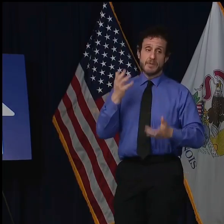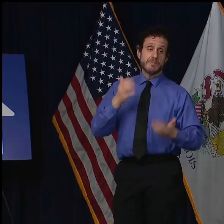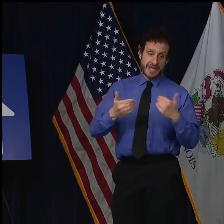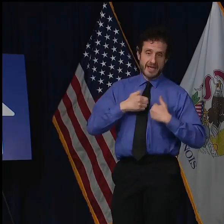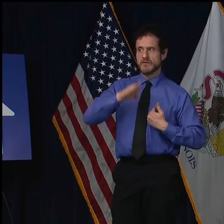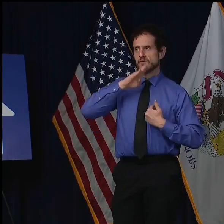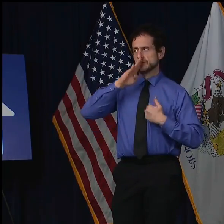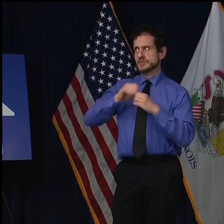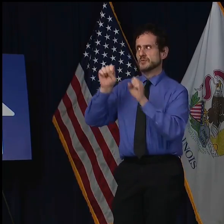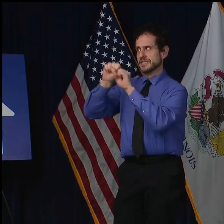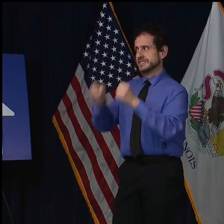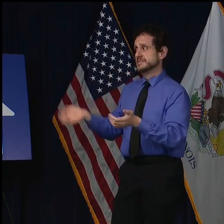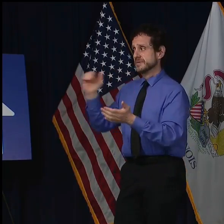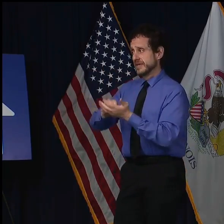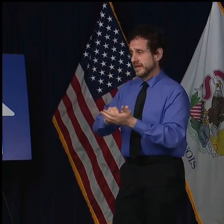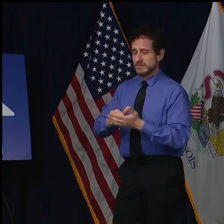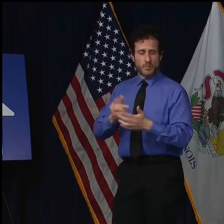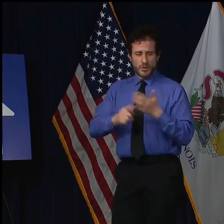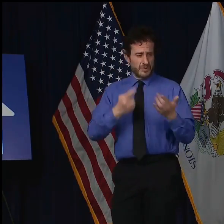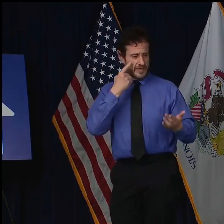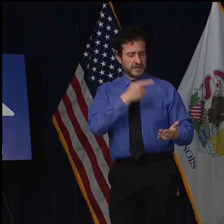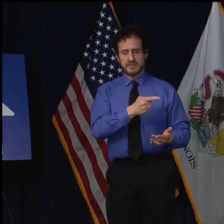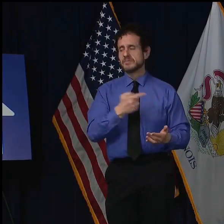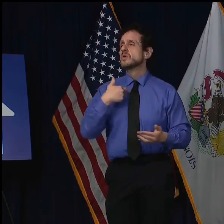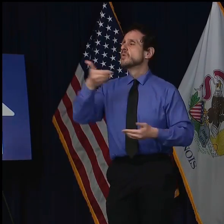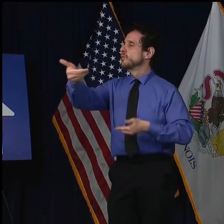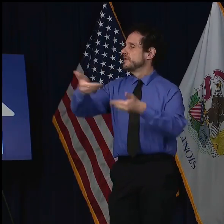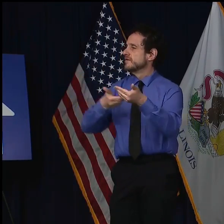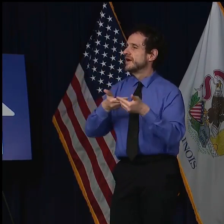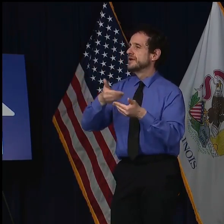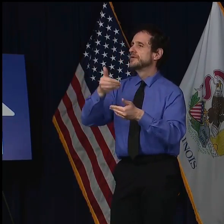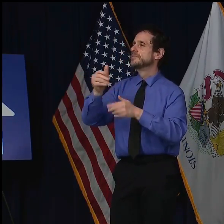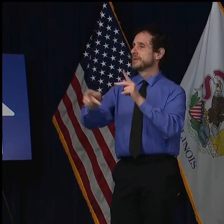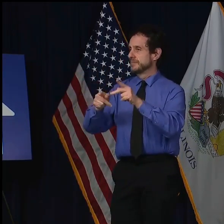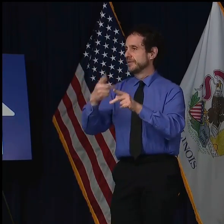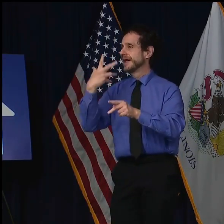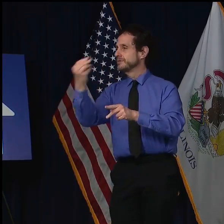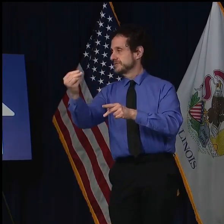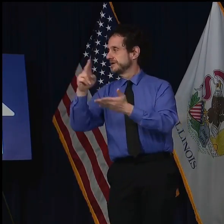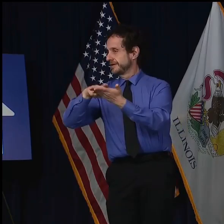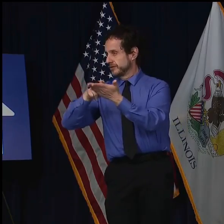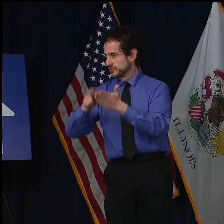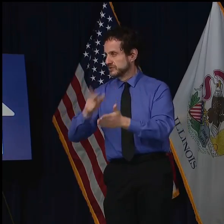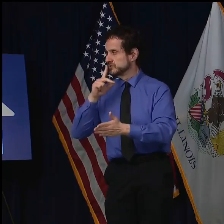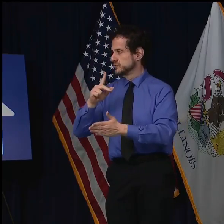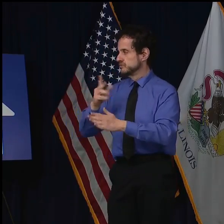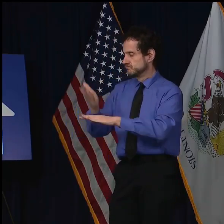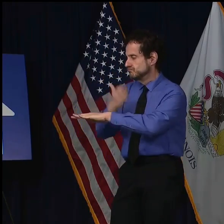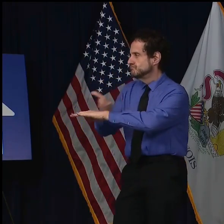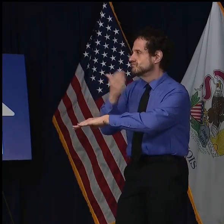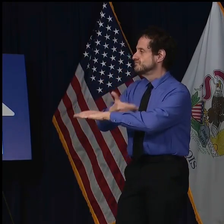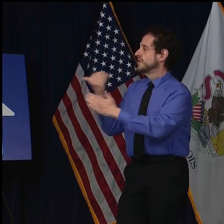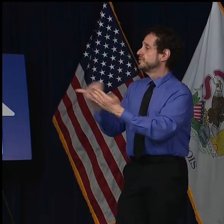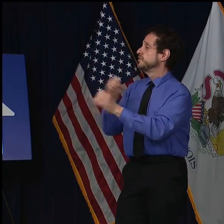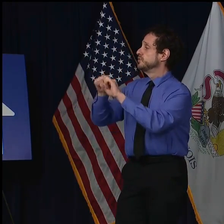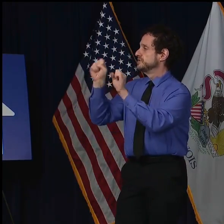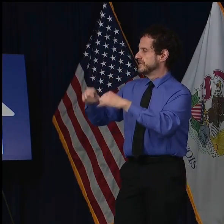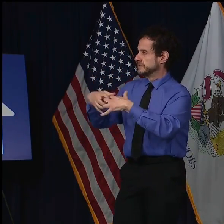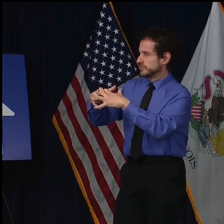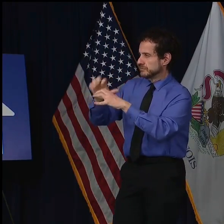system? Well, again, we hired outside contractors. They built an entirely new system. I described briefly to